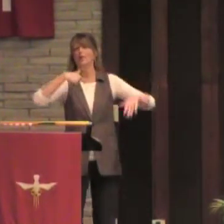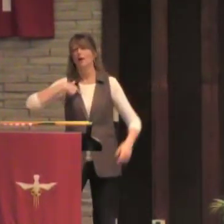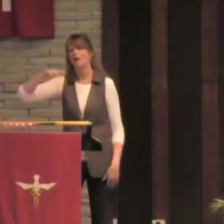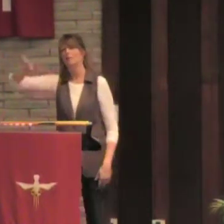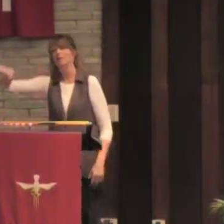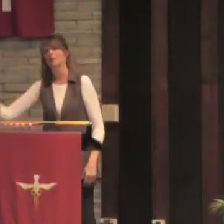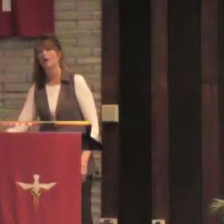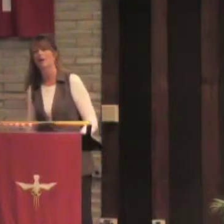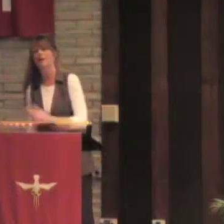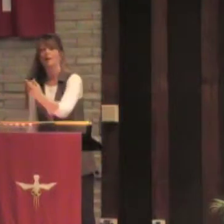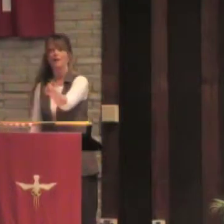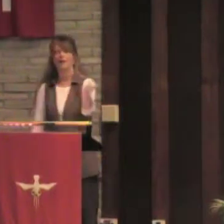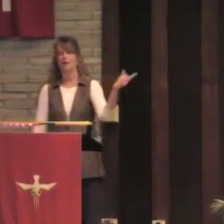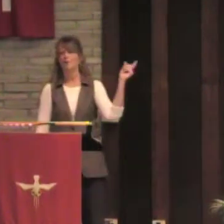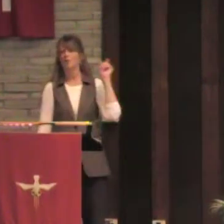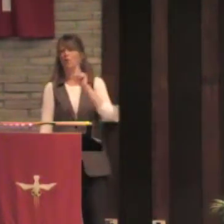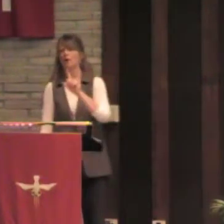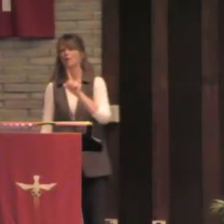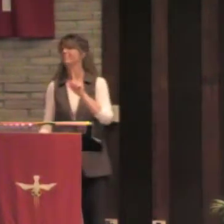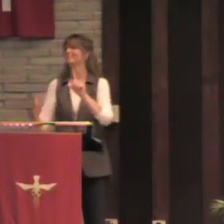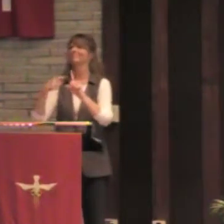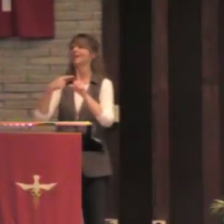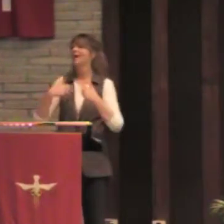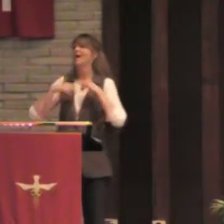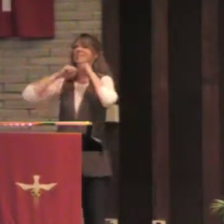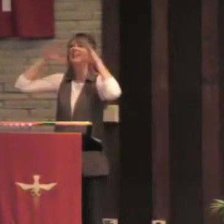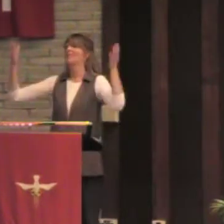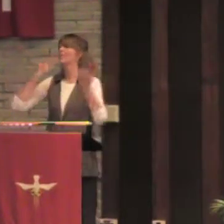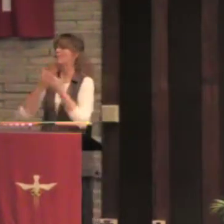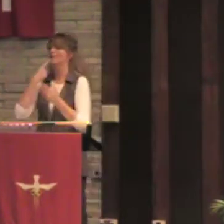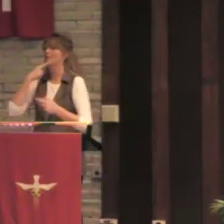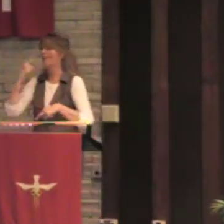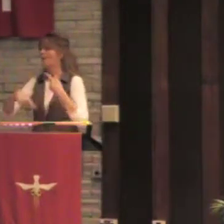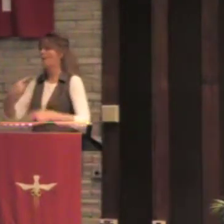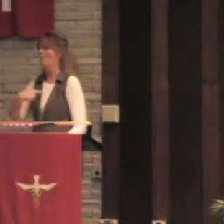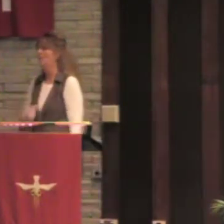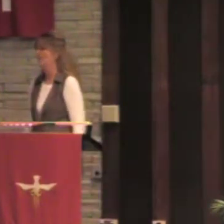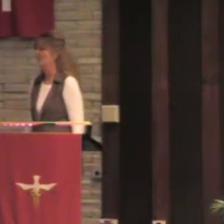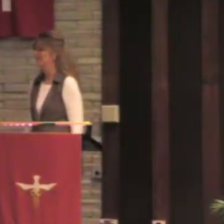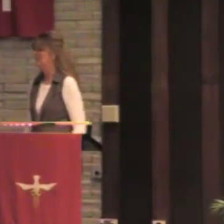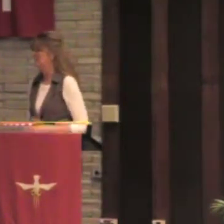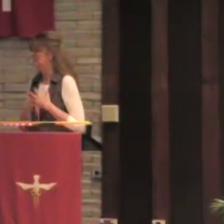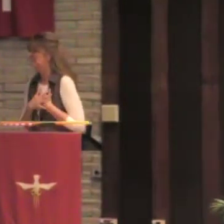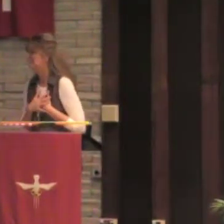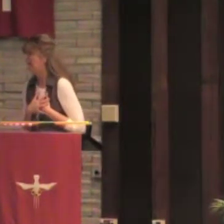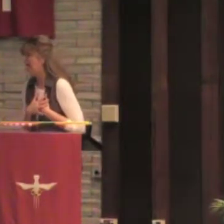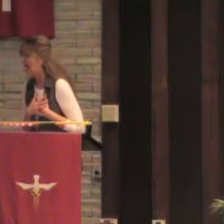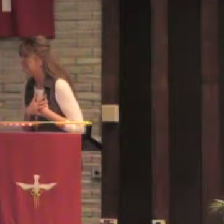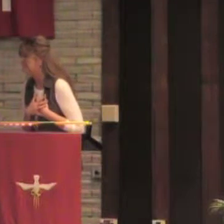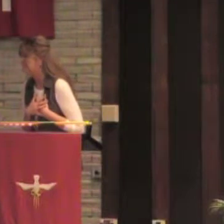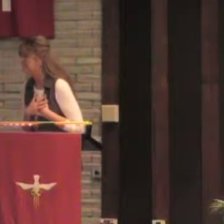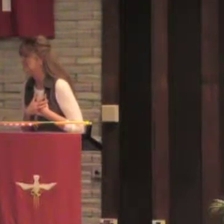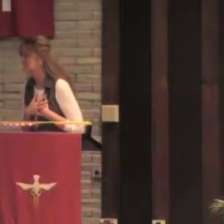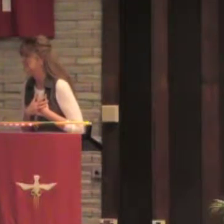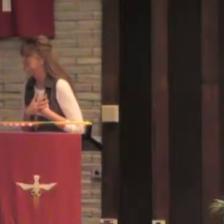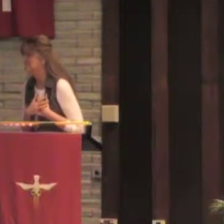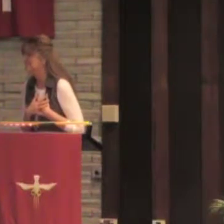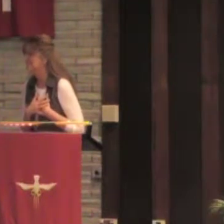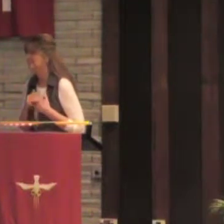my children grew up and I died and none of them had anything good to say about me. Oh, that's